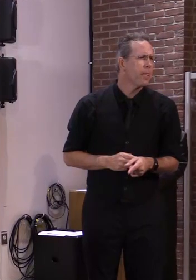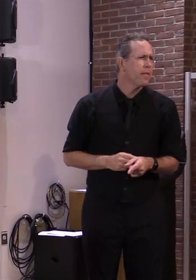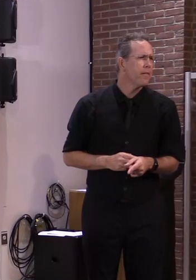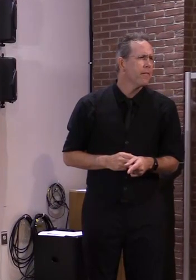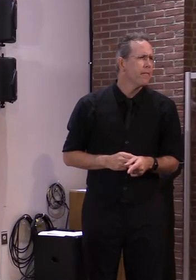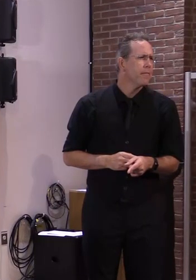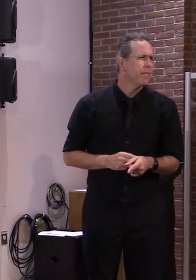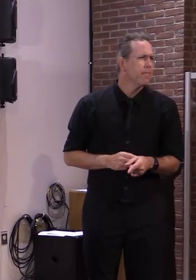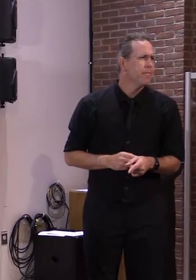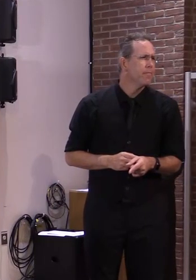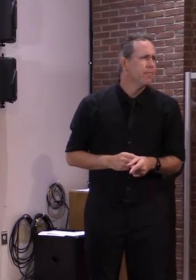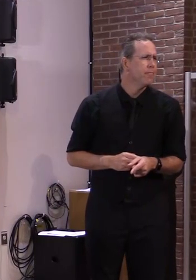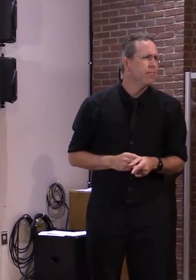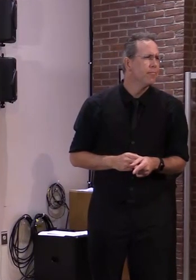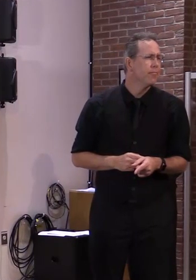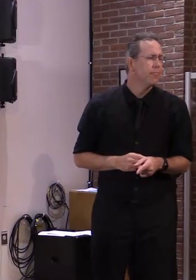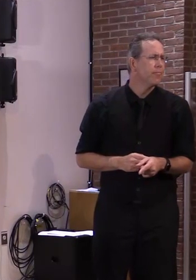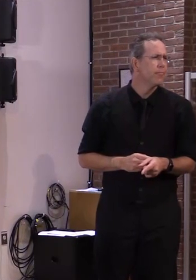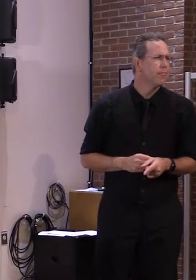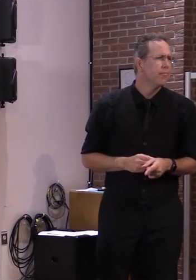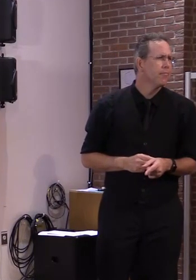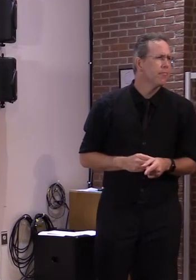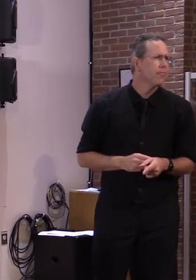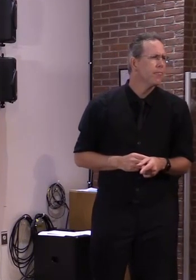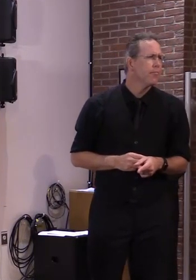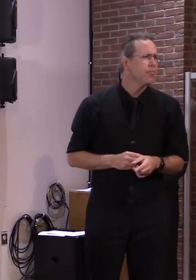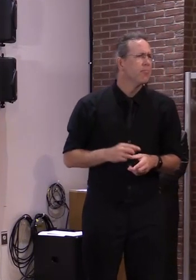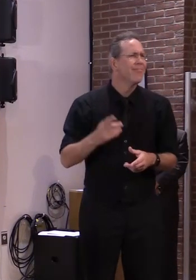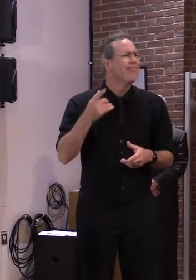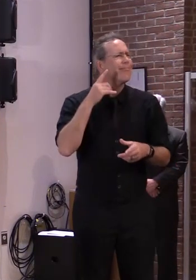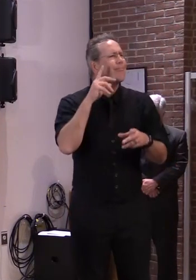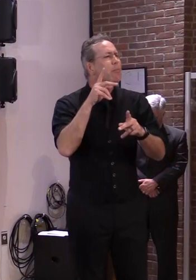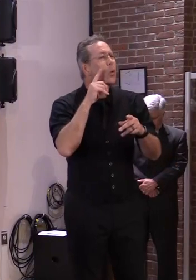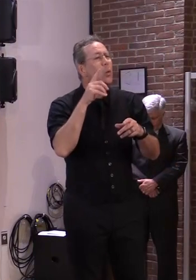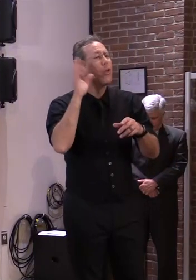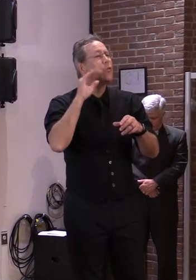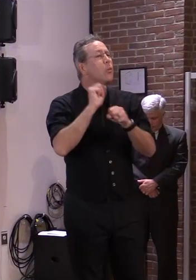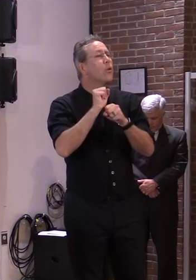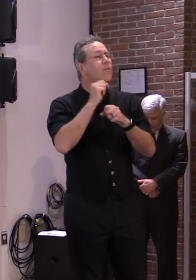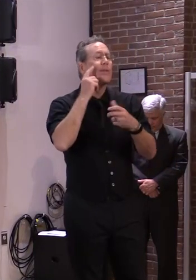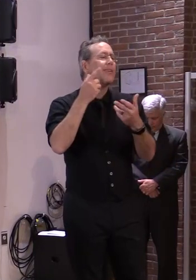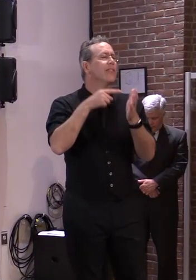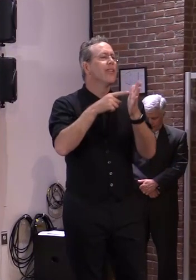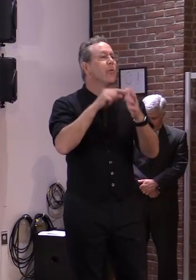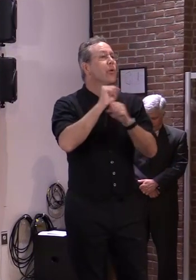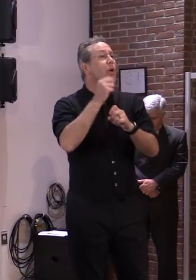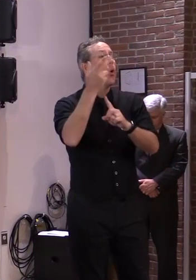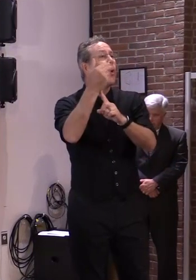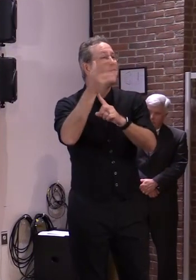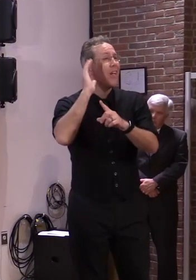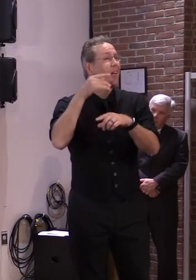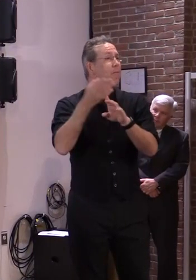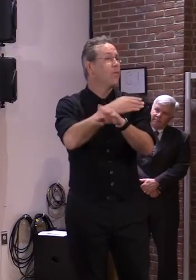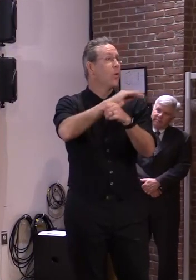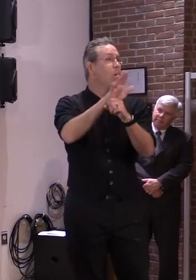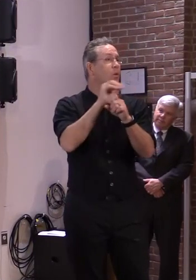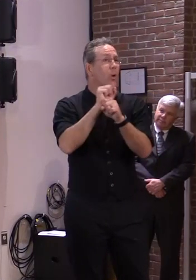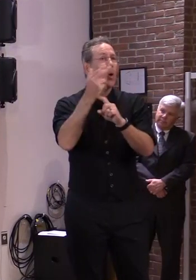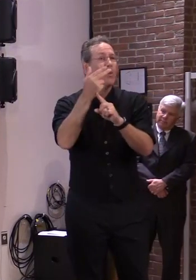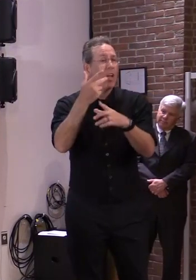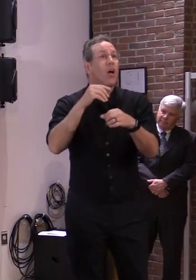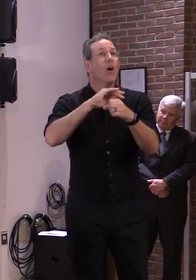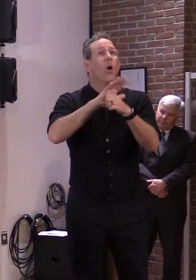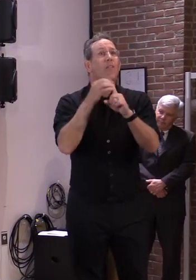There's some discussion about that right now, that maybe we've seen a change in the overall economy and workforce.